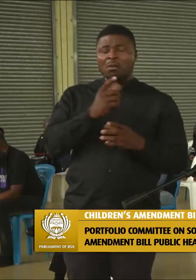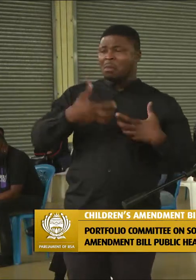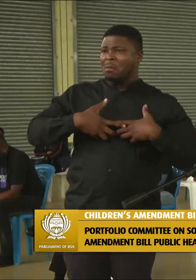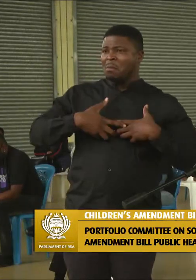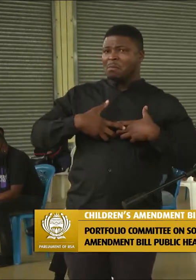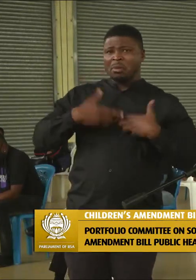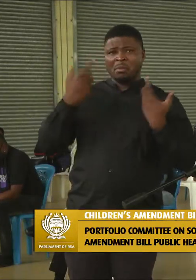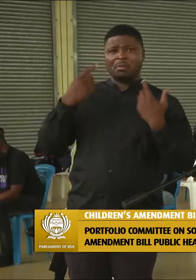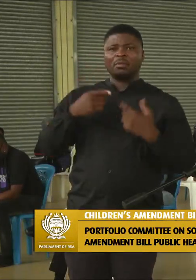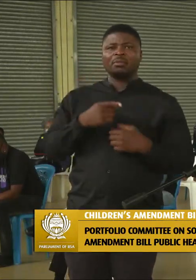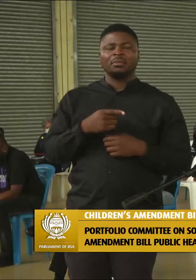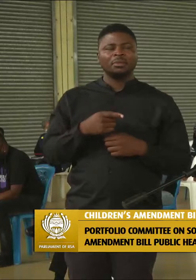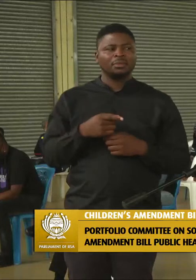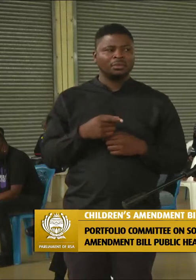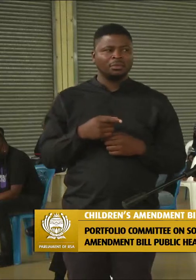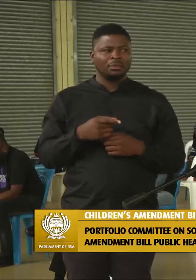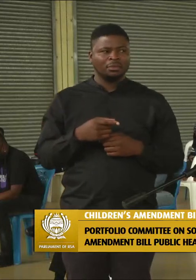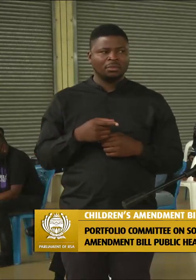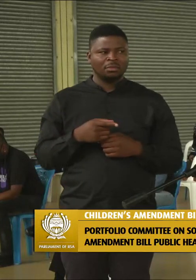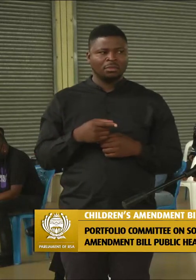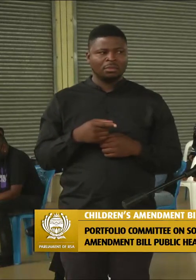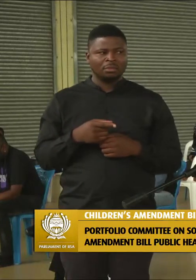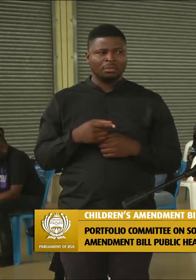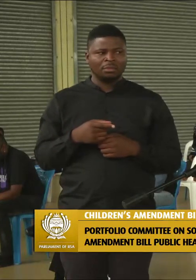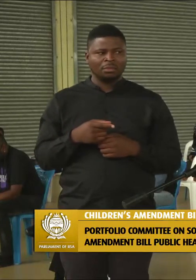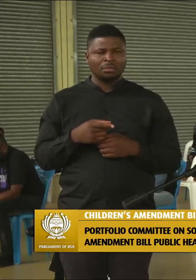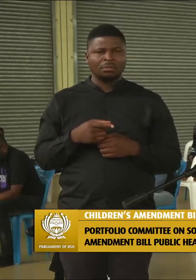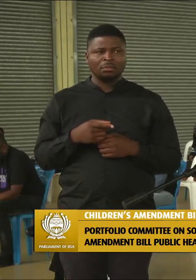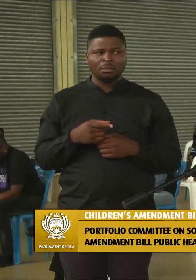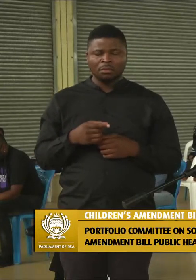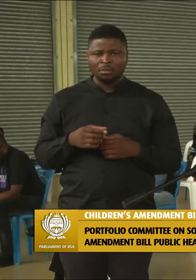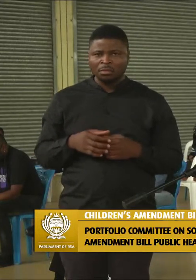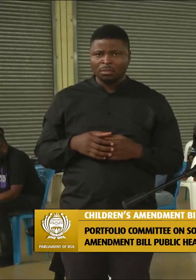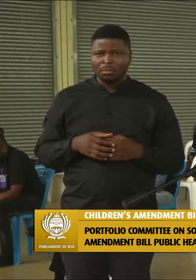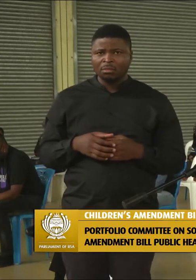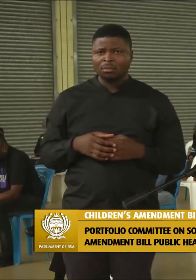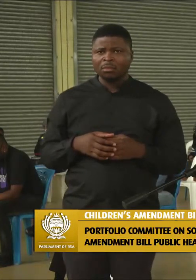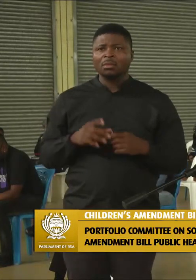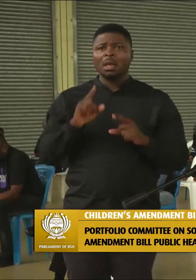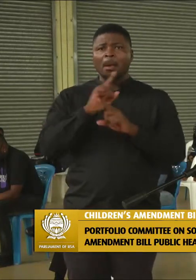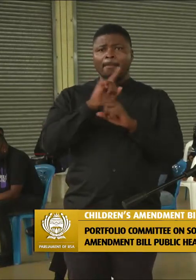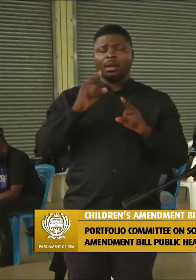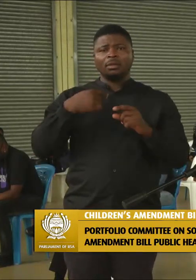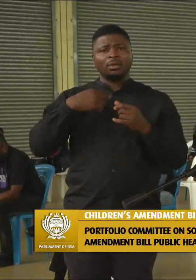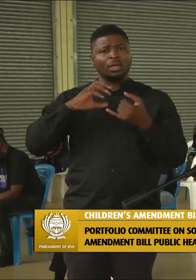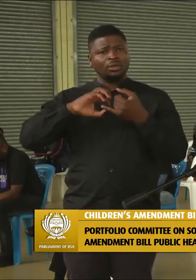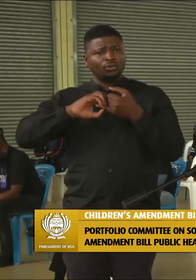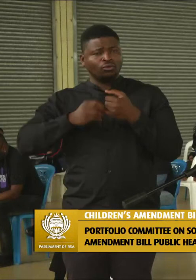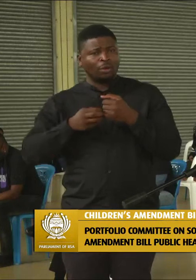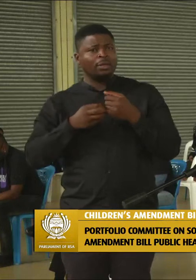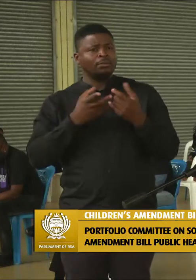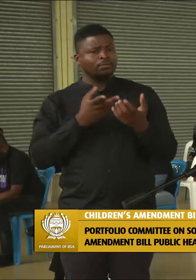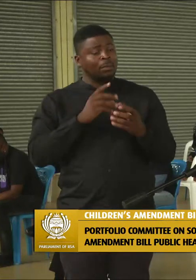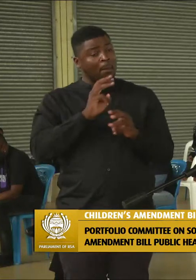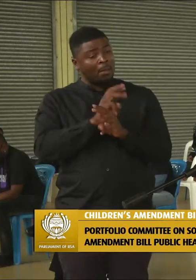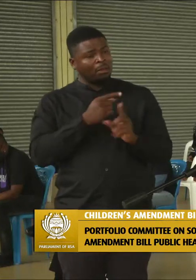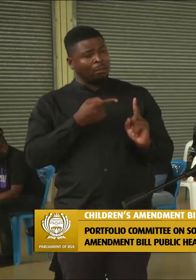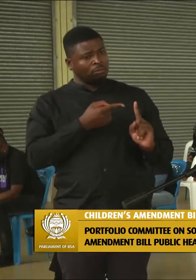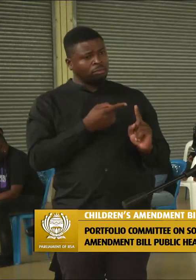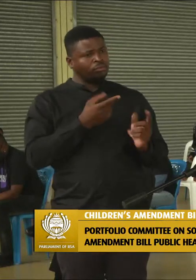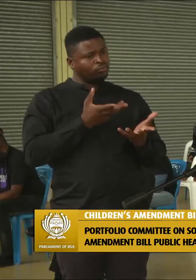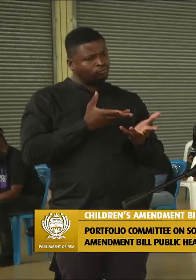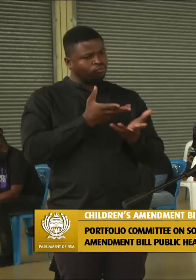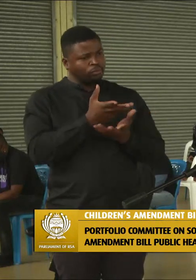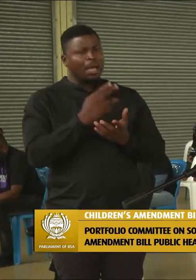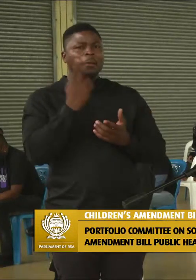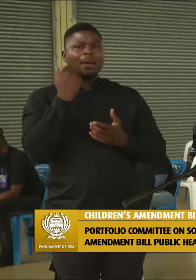amandla ukuthi nami ngimtshele ngendlela epolitely nehloniphekile. I tried all my best to talk to her in a